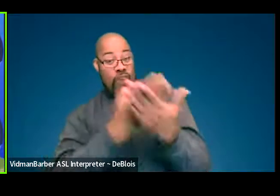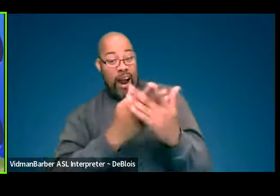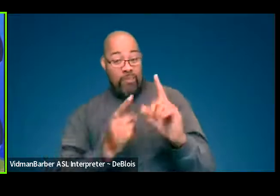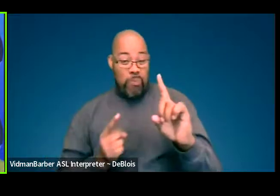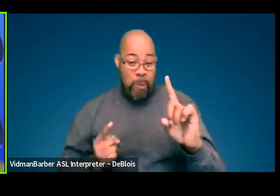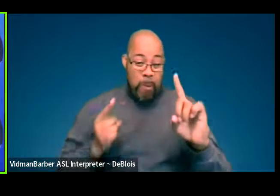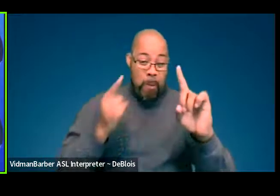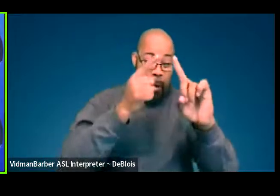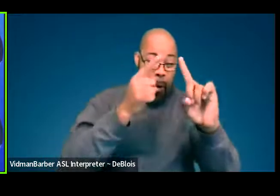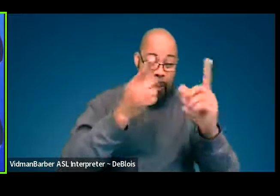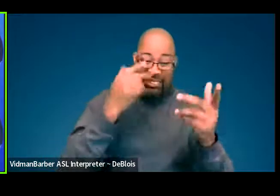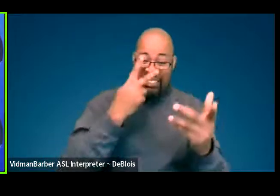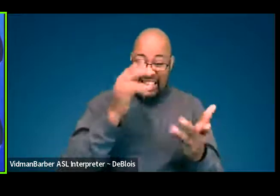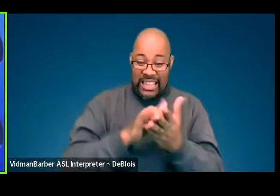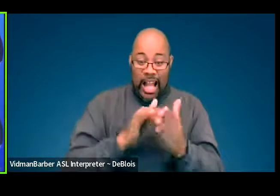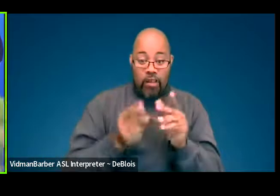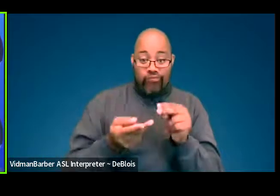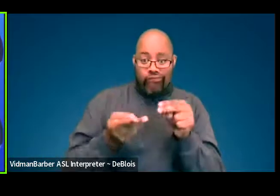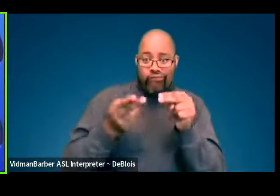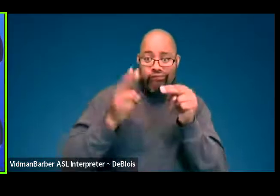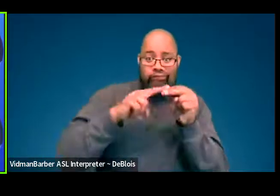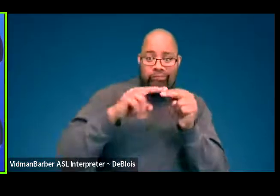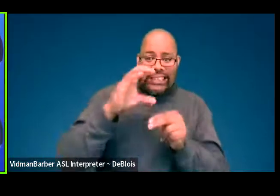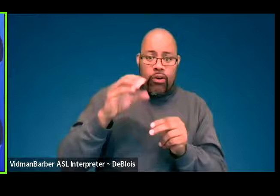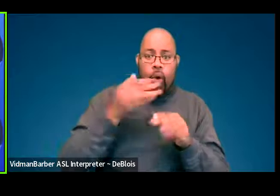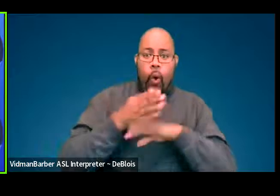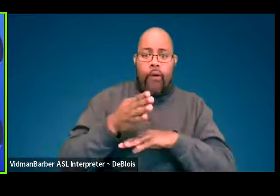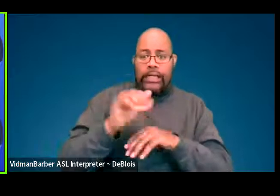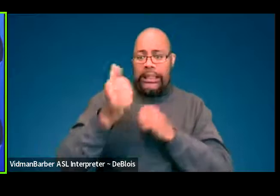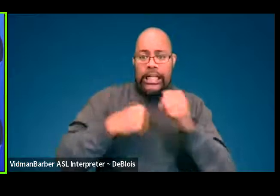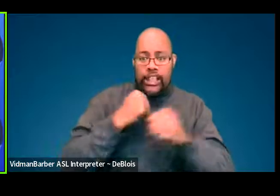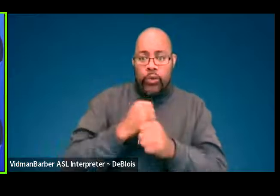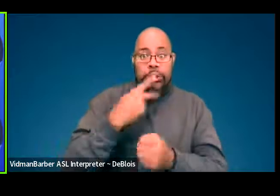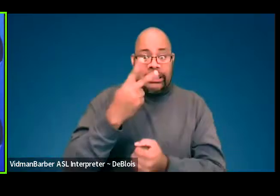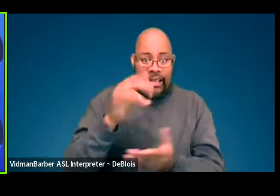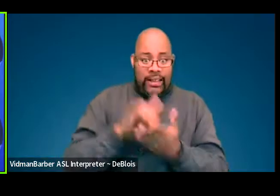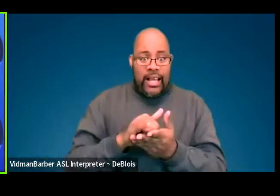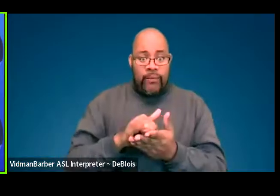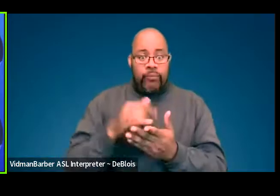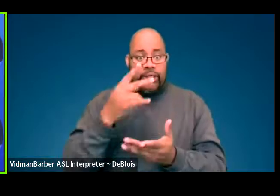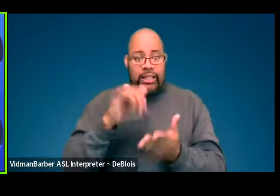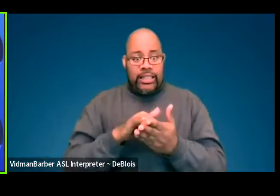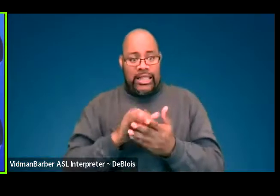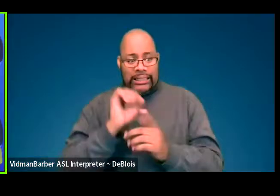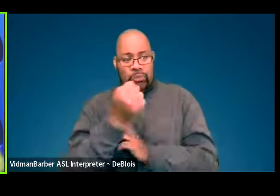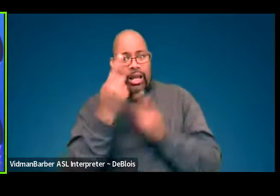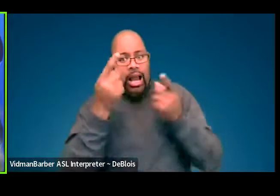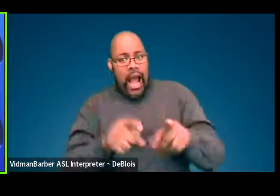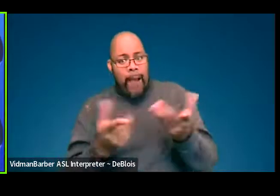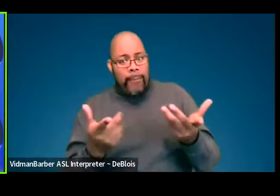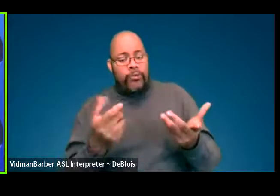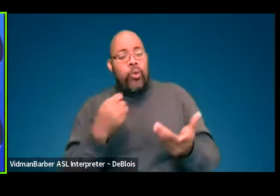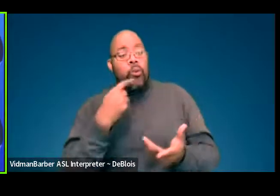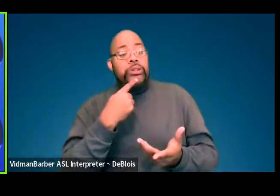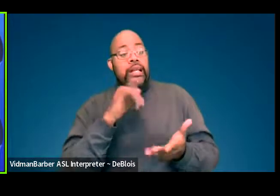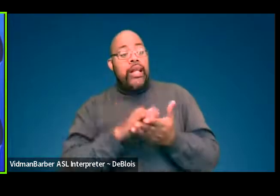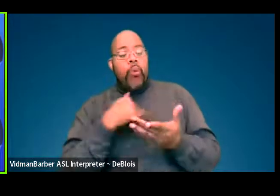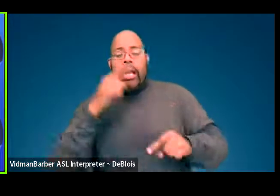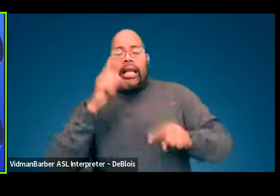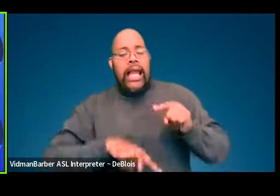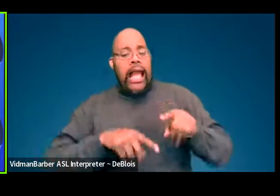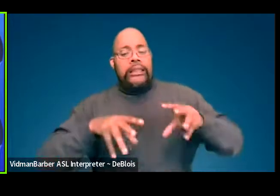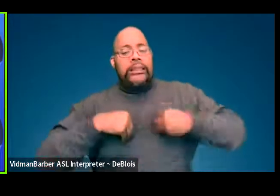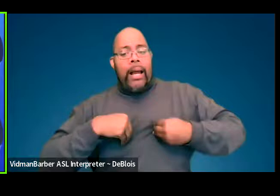higher, because we've seen a rise of a centigrade over the decades, that's what we have seen, and we've seen the conditions. So what we're saying is we can't